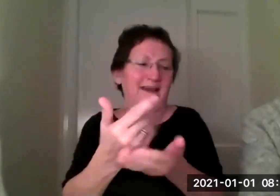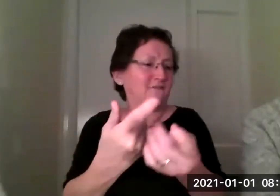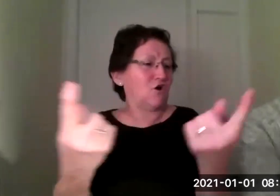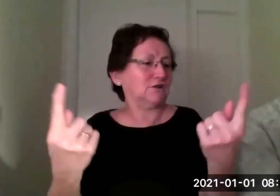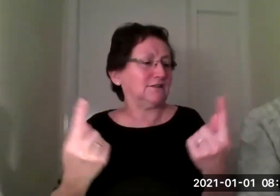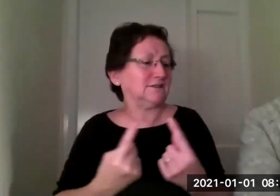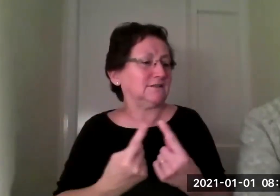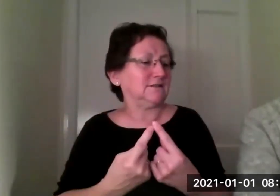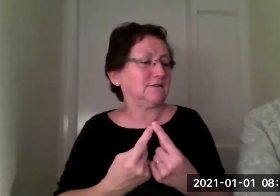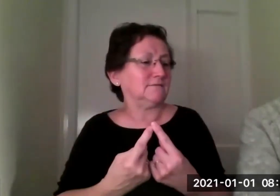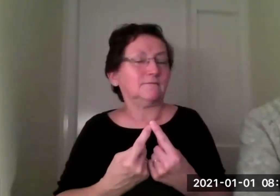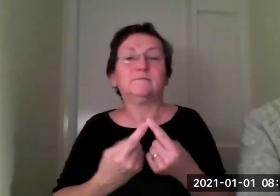us.